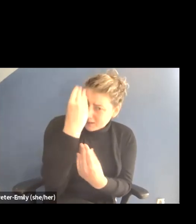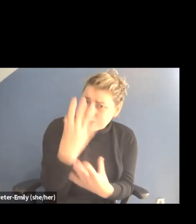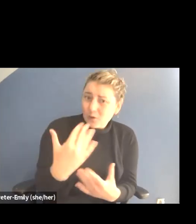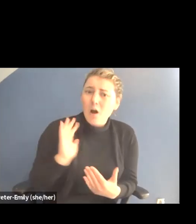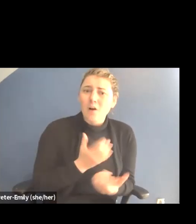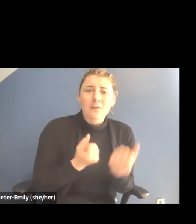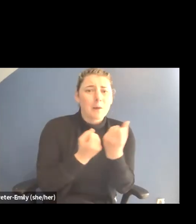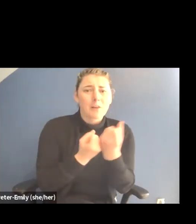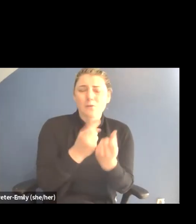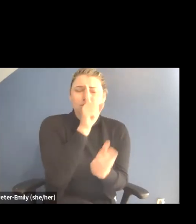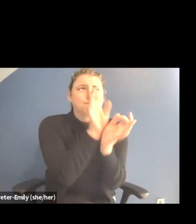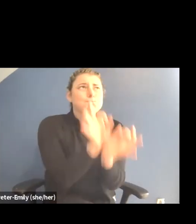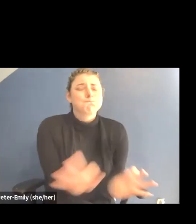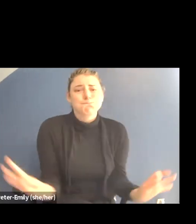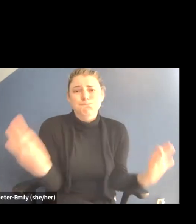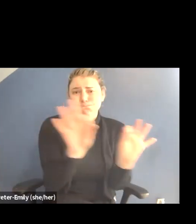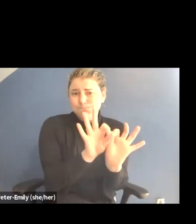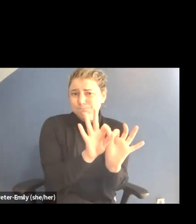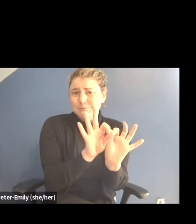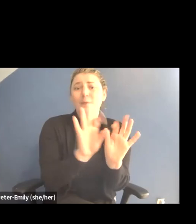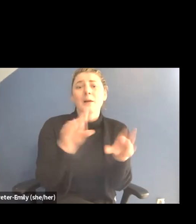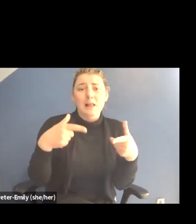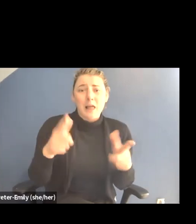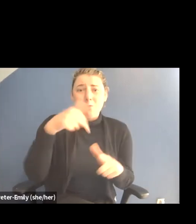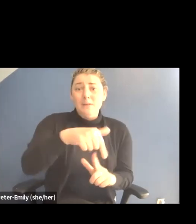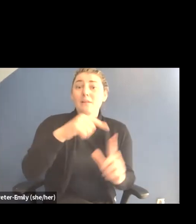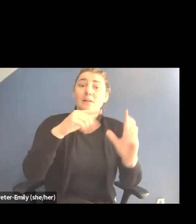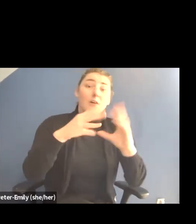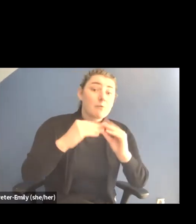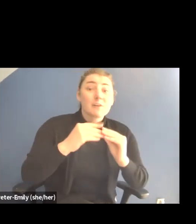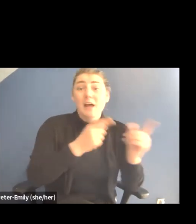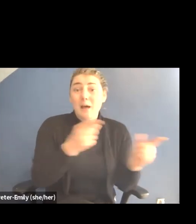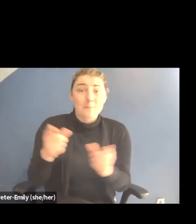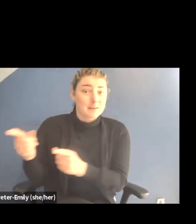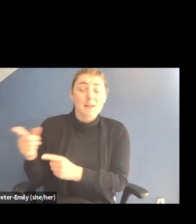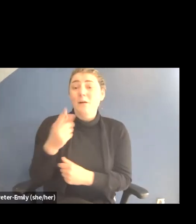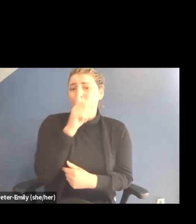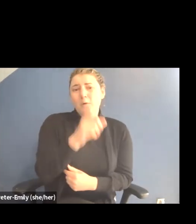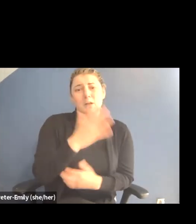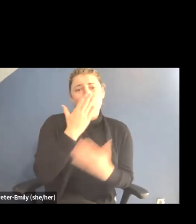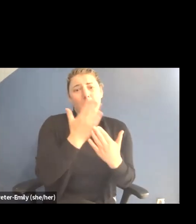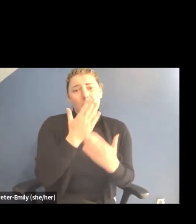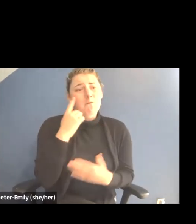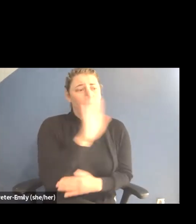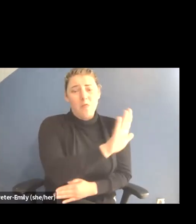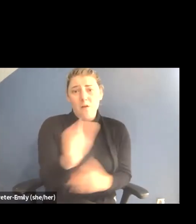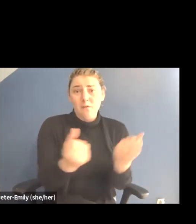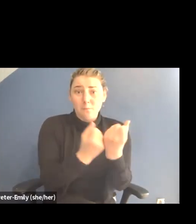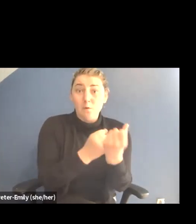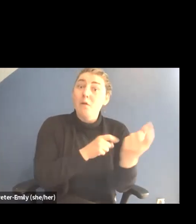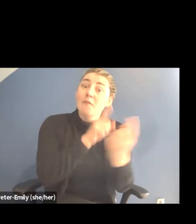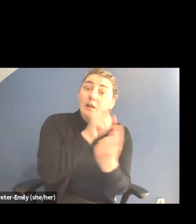sponsors are just pivotal in bringing the annual face-to-face conference to life. We are so grateful for their support of